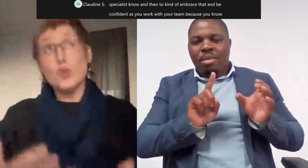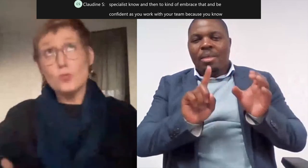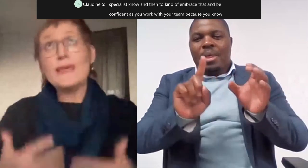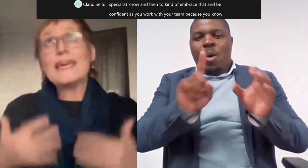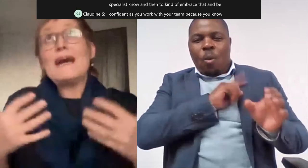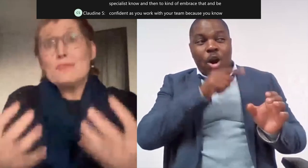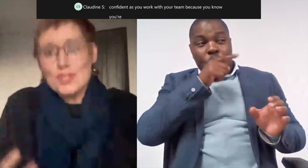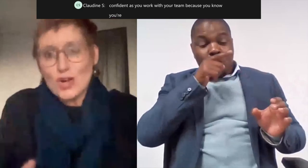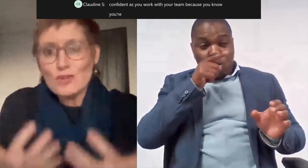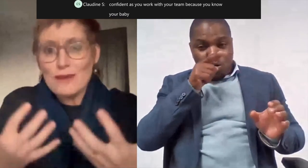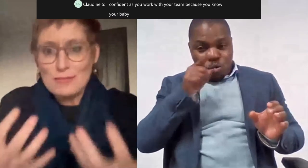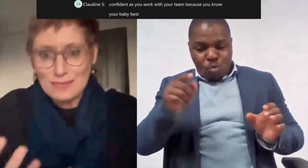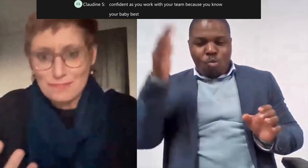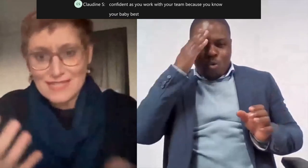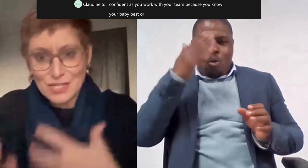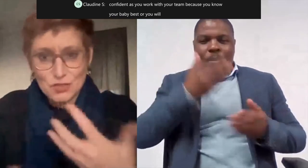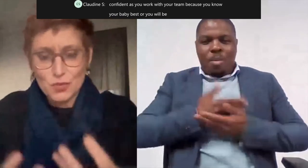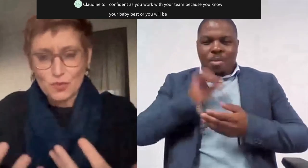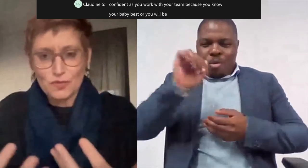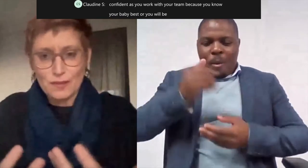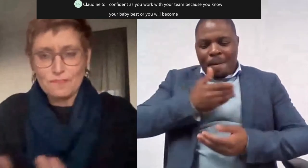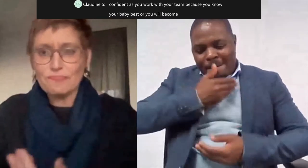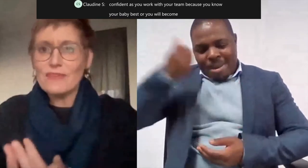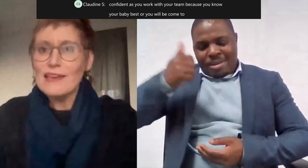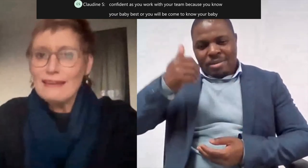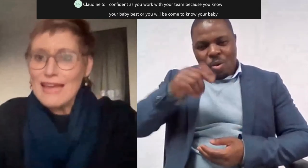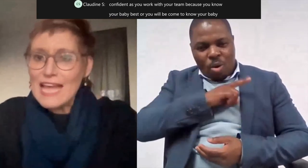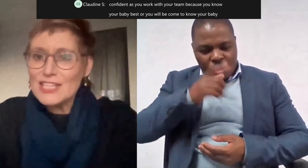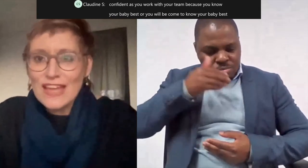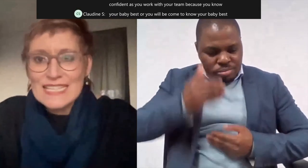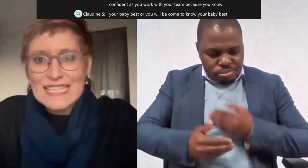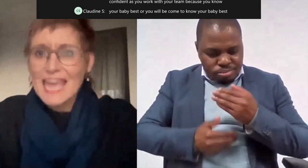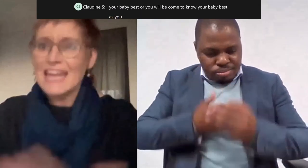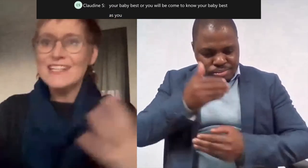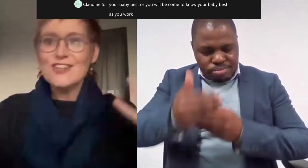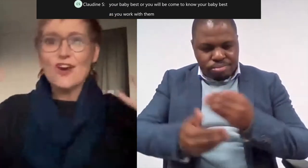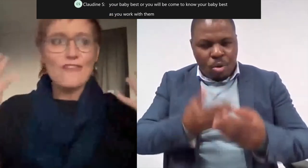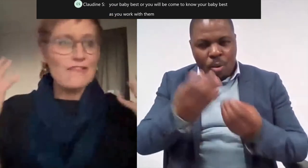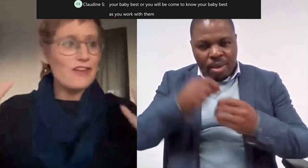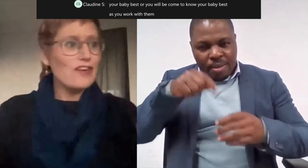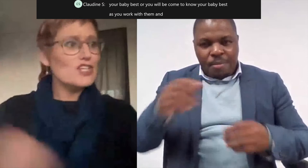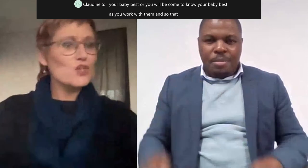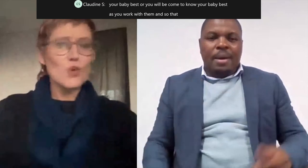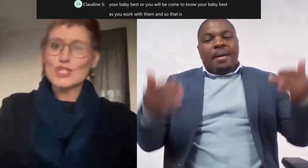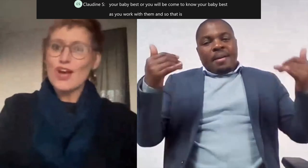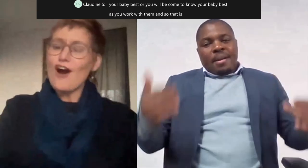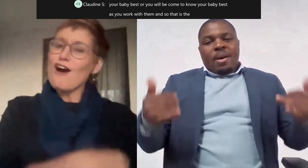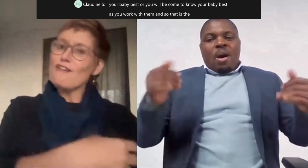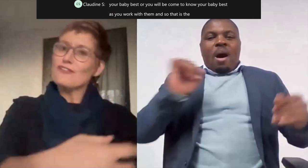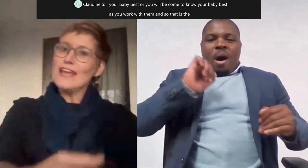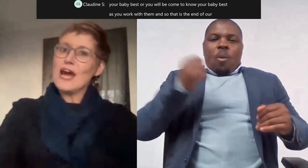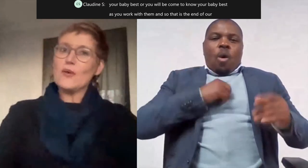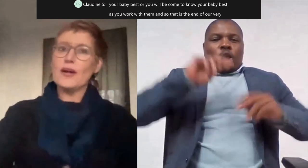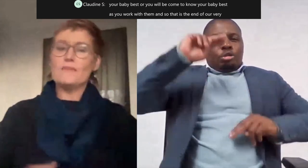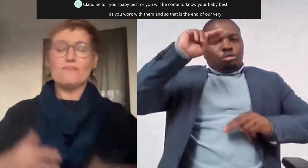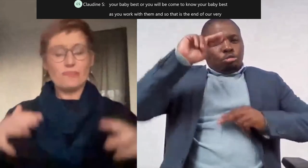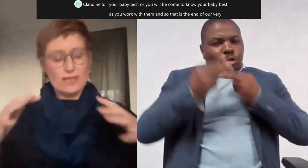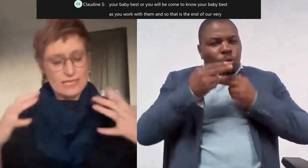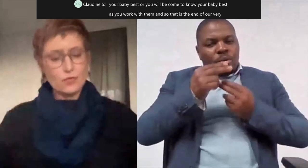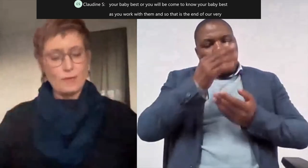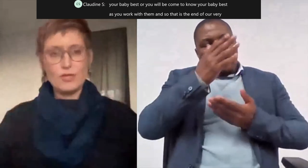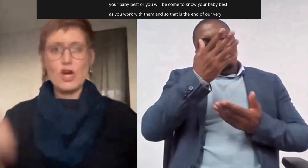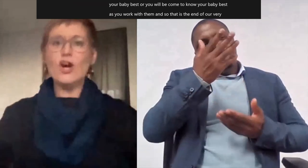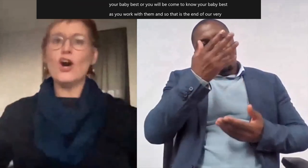best, or you'll become to know your baby best as you work with them. And so that is the end of our very short half an